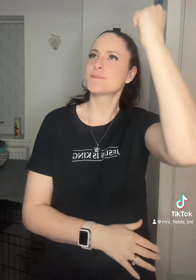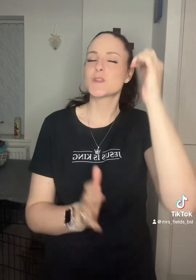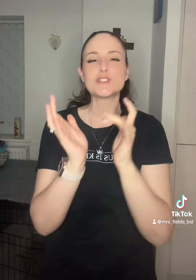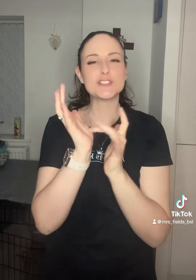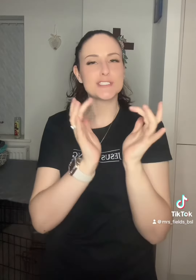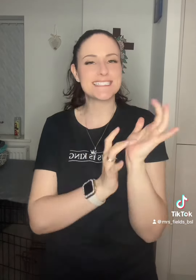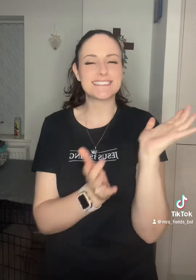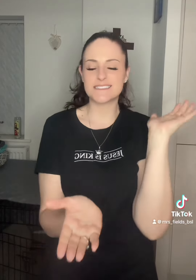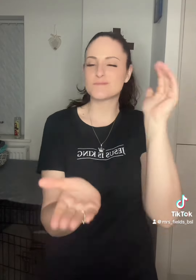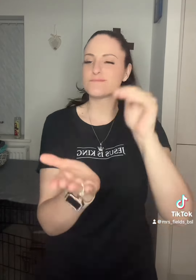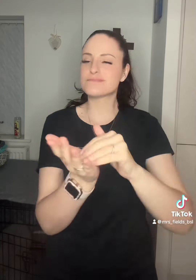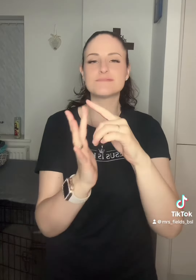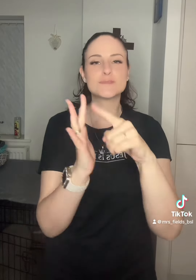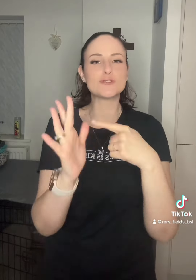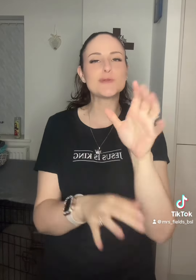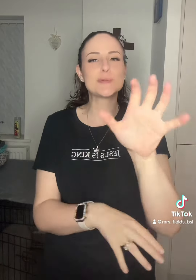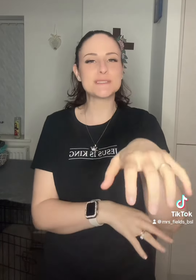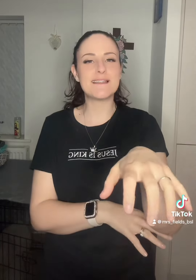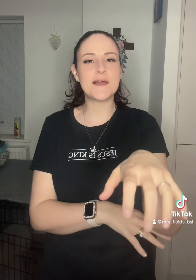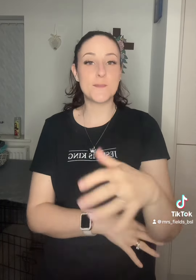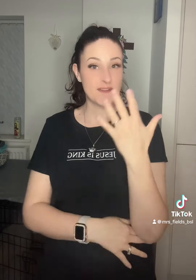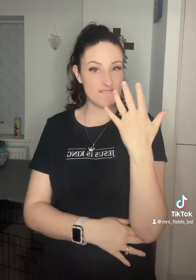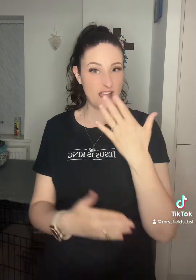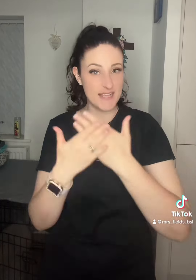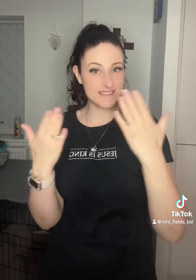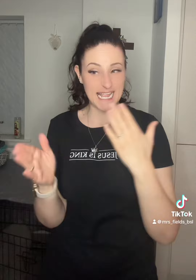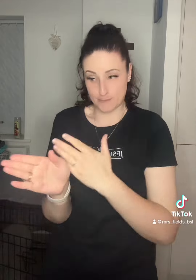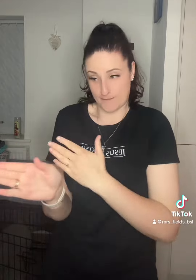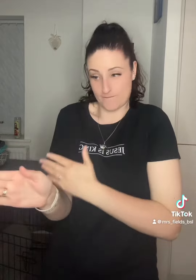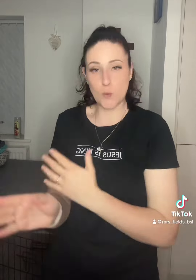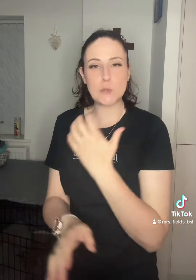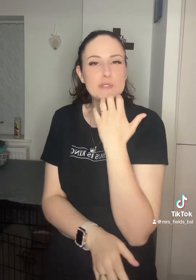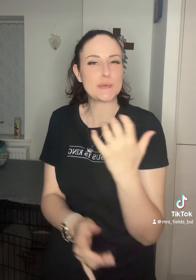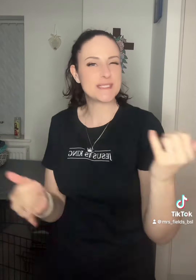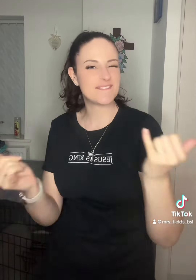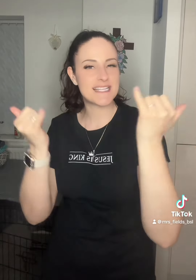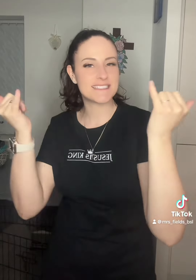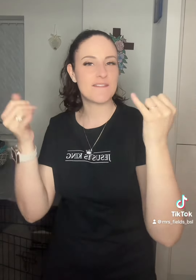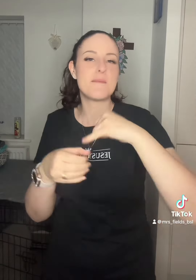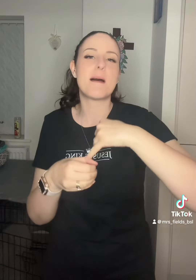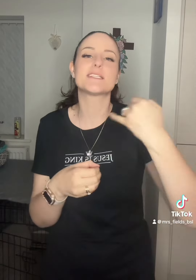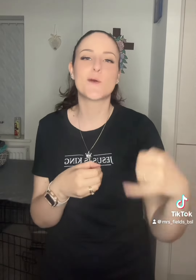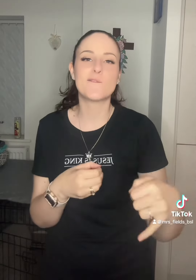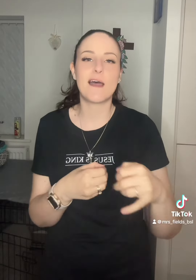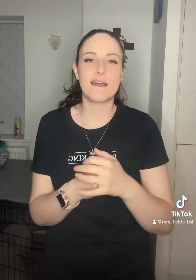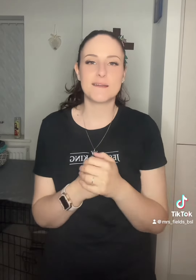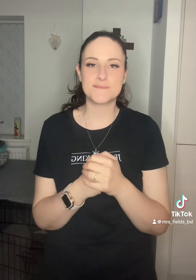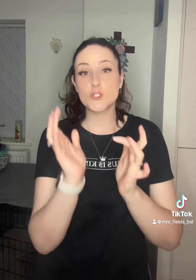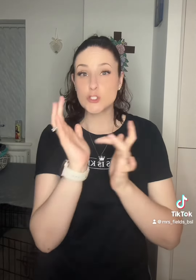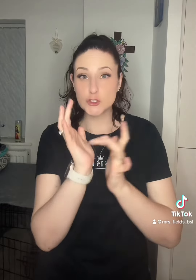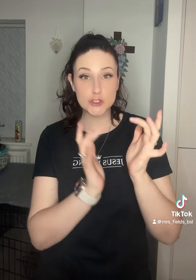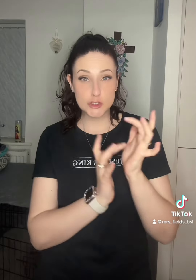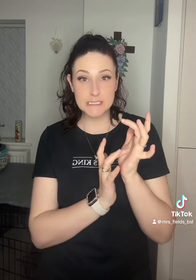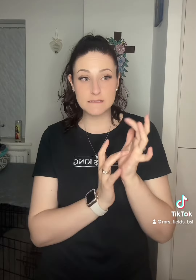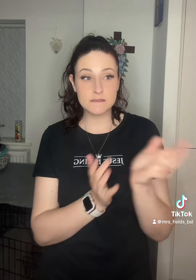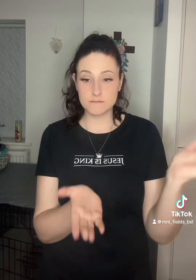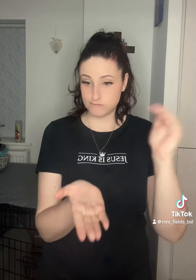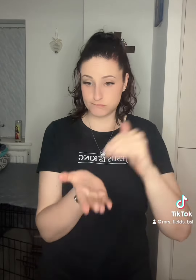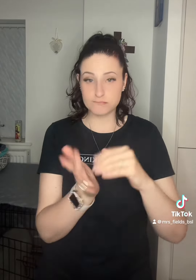entry into Jerusalem, which happened 5 days before the Jewish festival of the Passover. The symbolism of Jesus entering Jerusalem